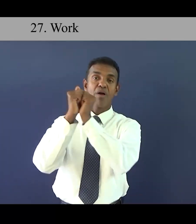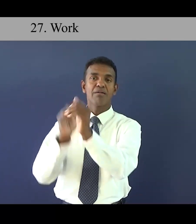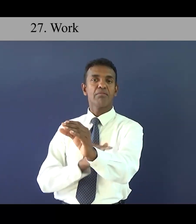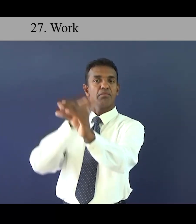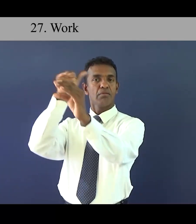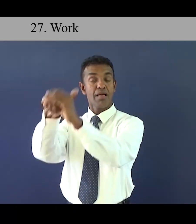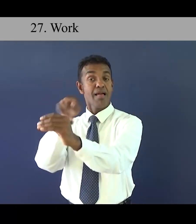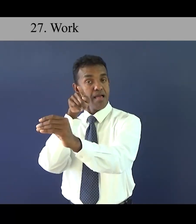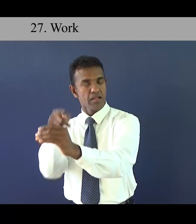unpaid work.